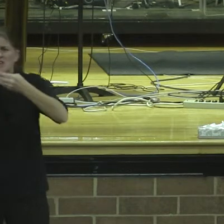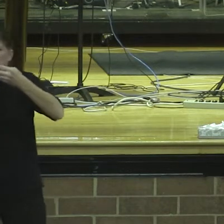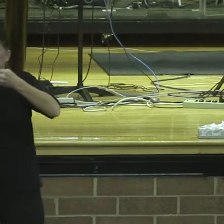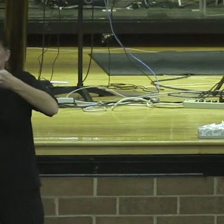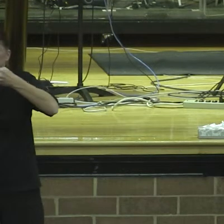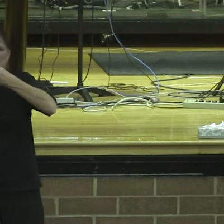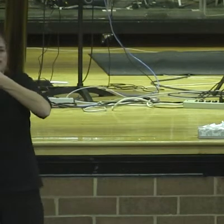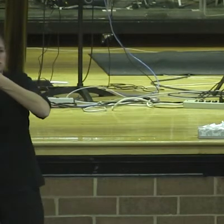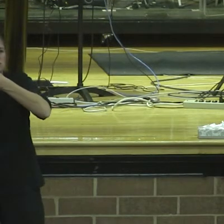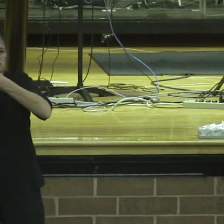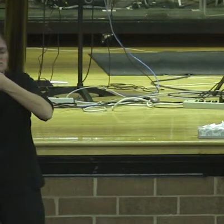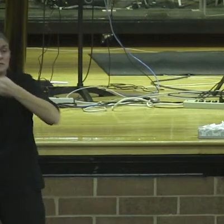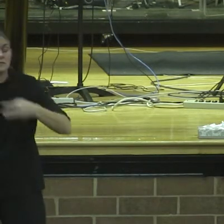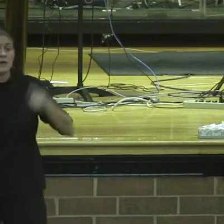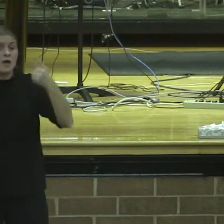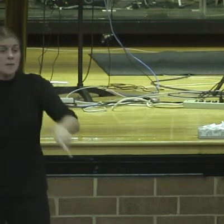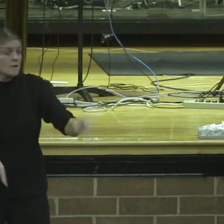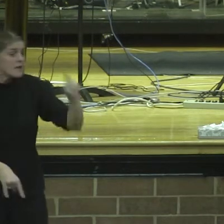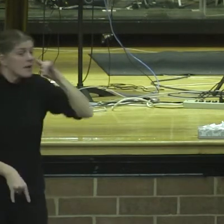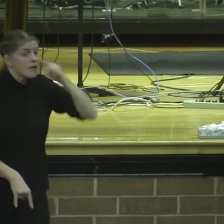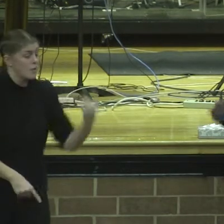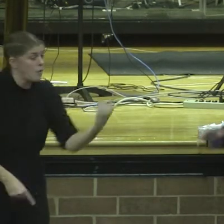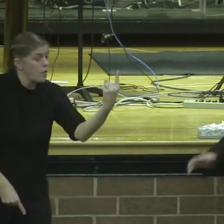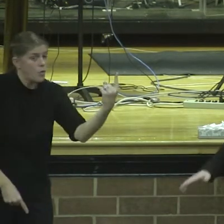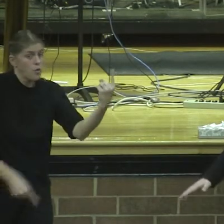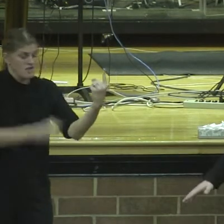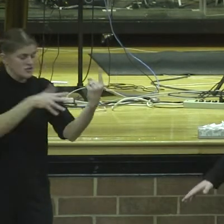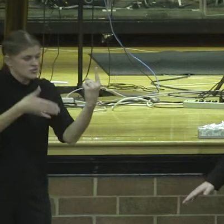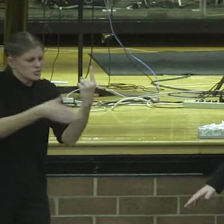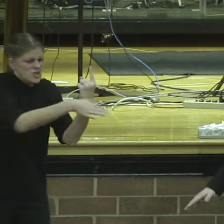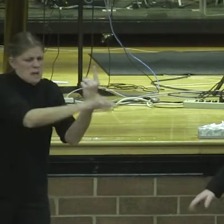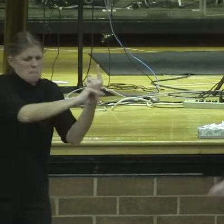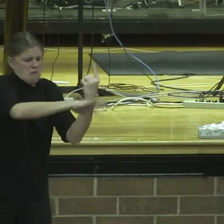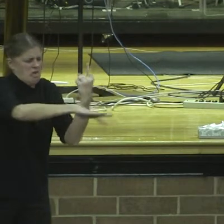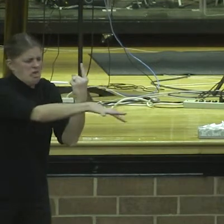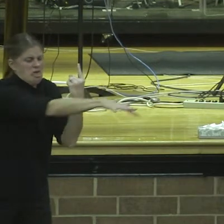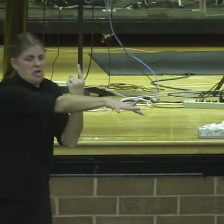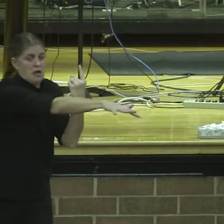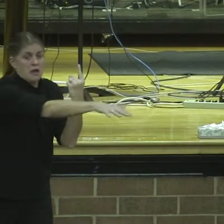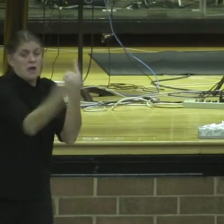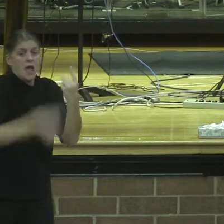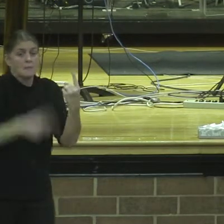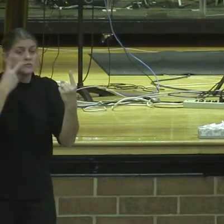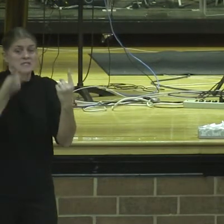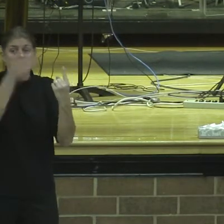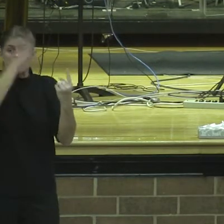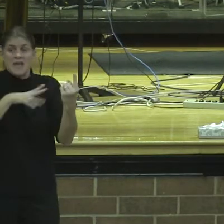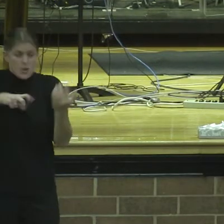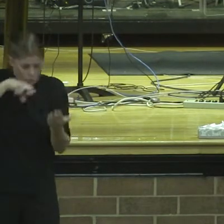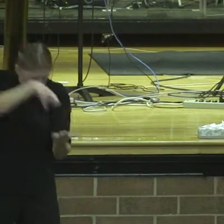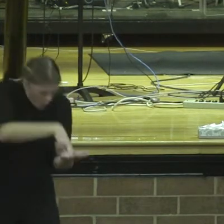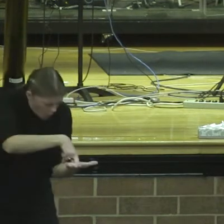by fire. A kid stands in the middle of a street of rubble all around him. Cut to a man on his knees,